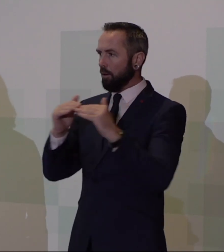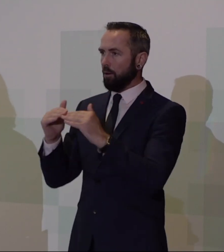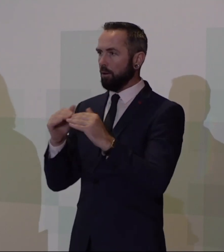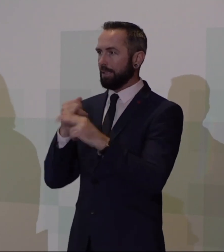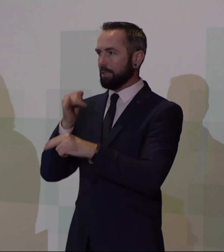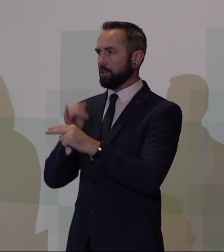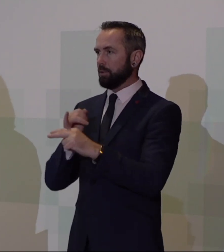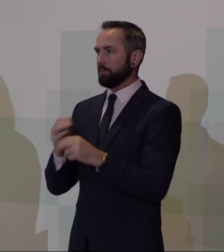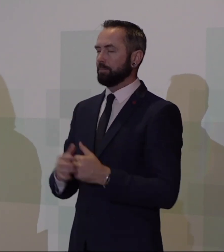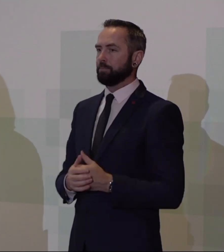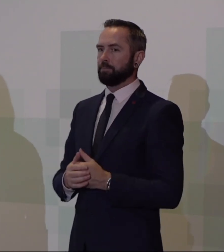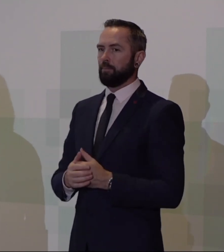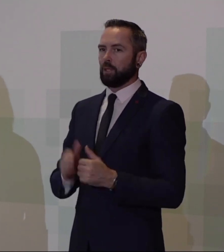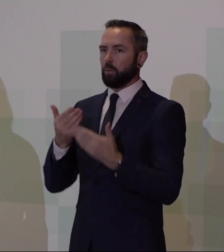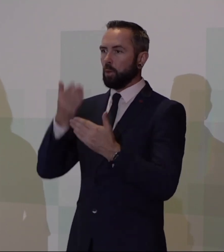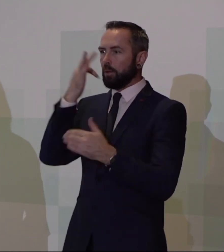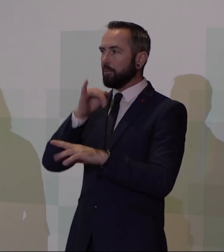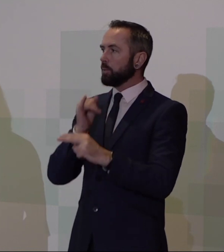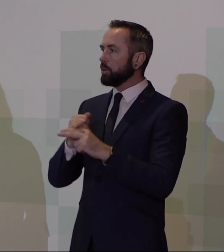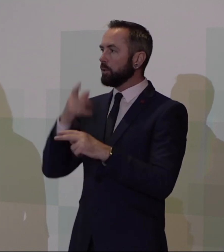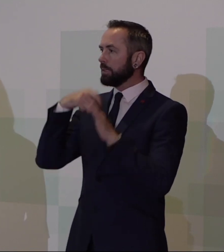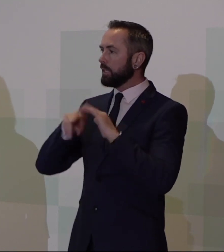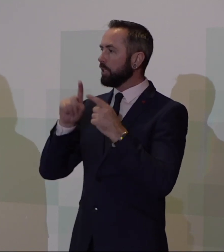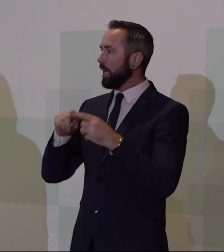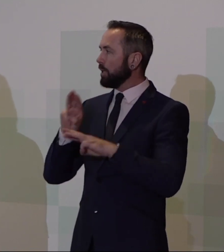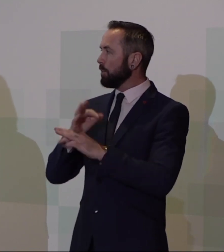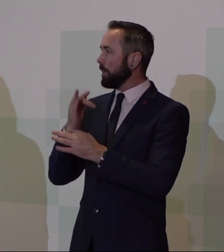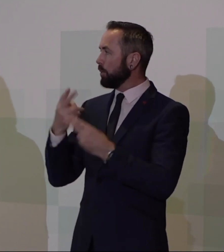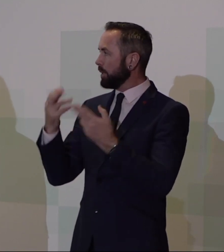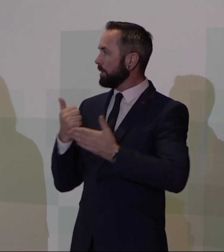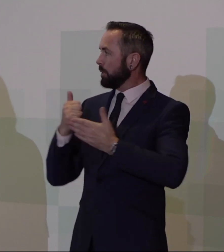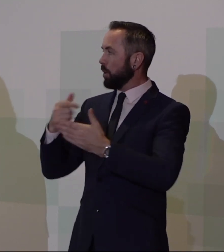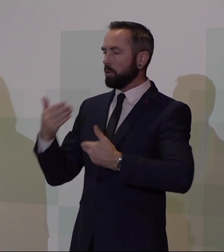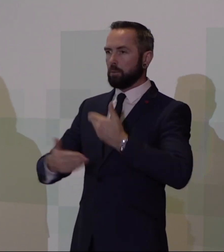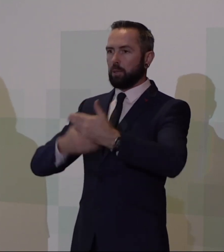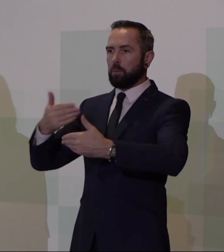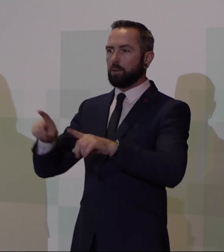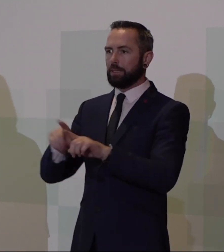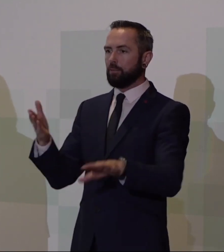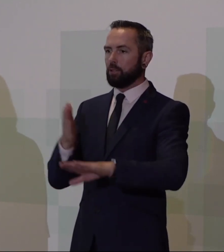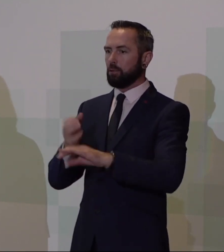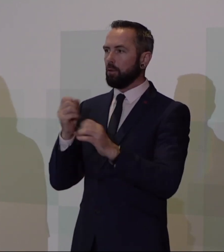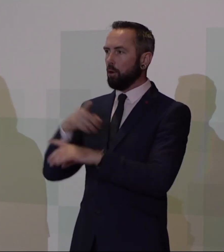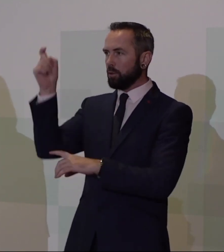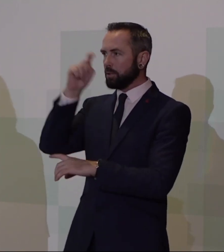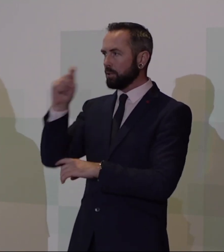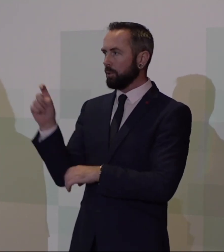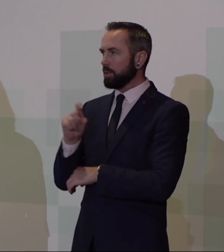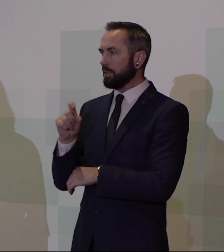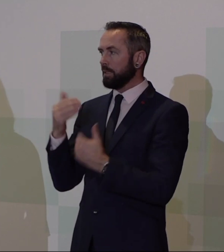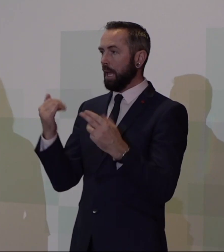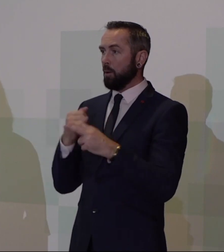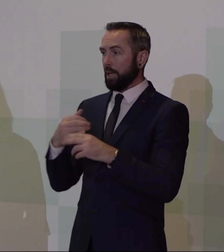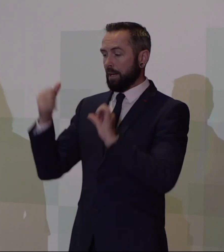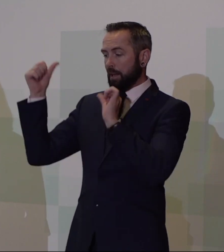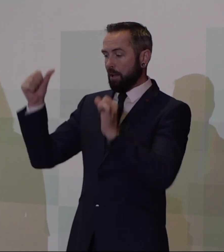Finally, we learned from our schools that teachers and parents need support in promoting different careers in all subjects. We are in an era where